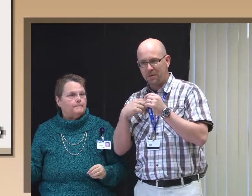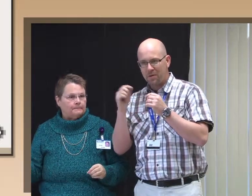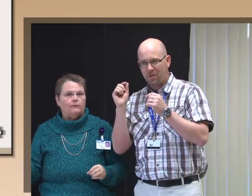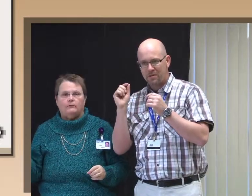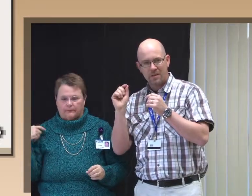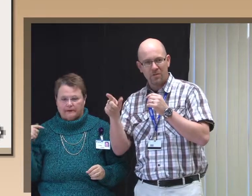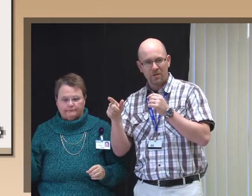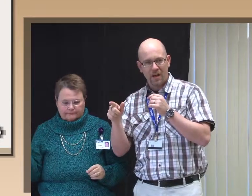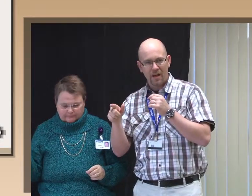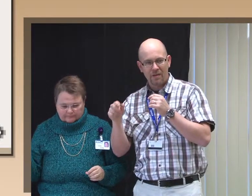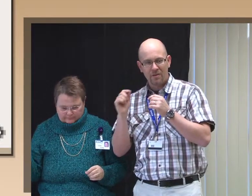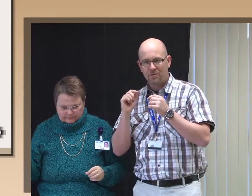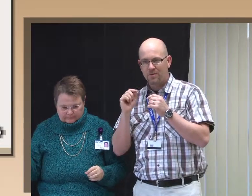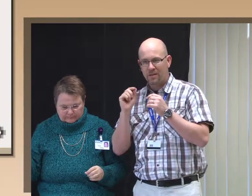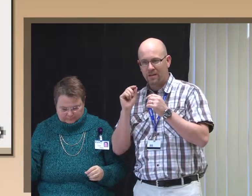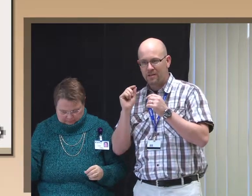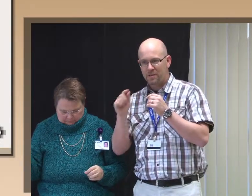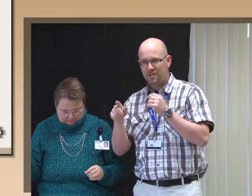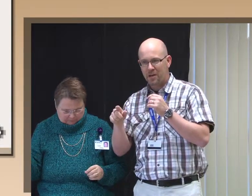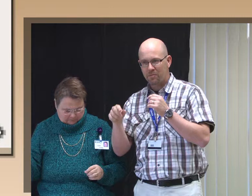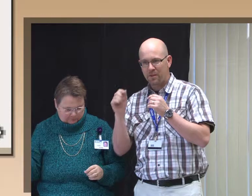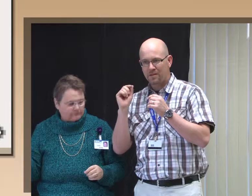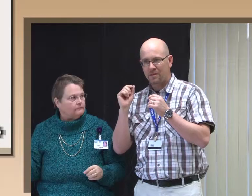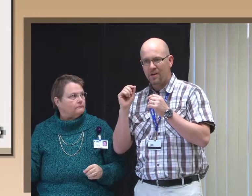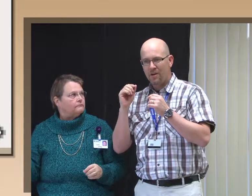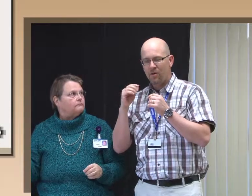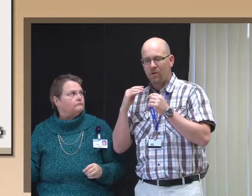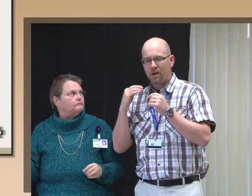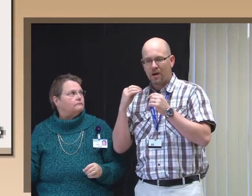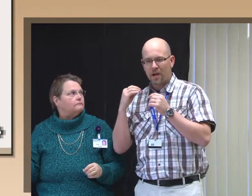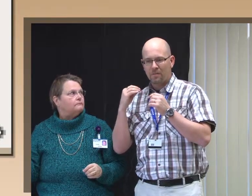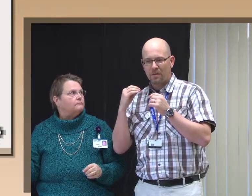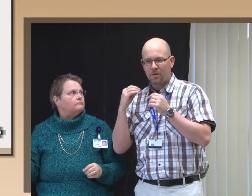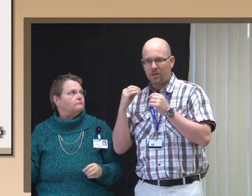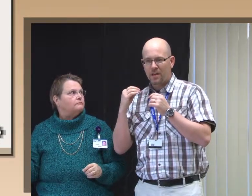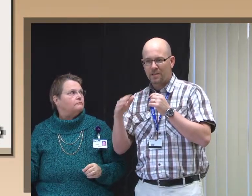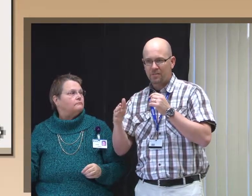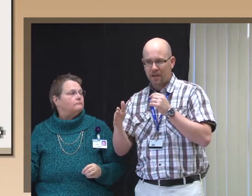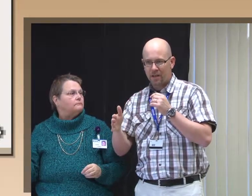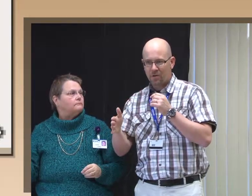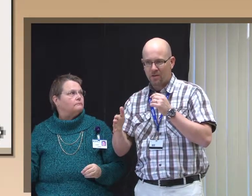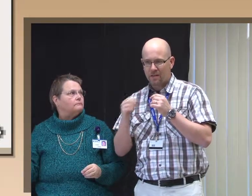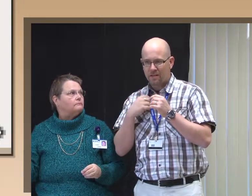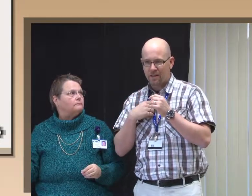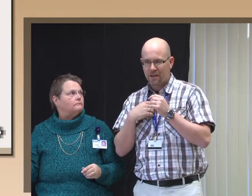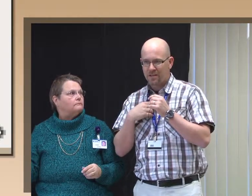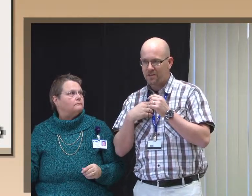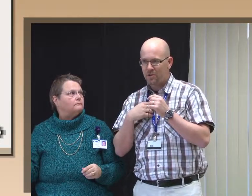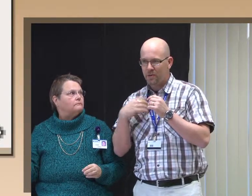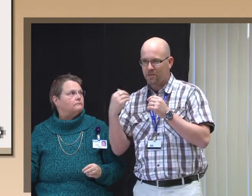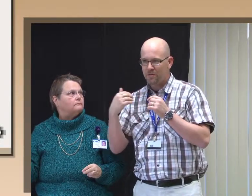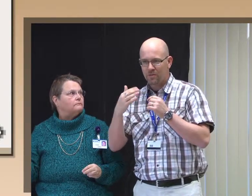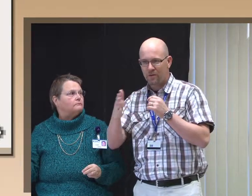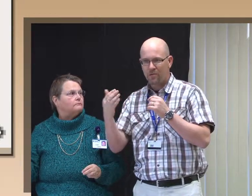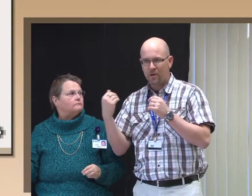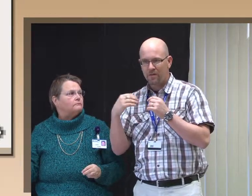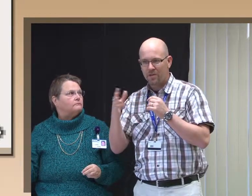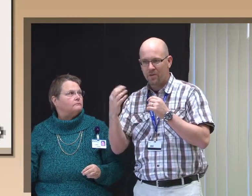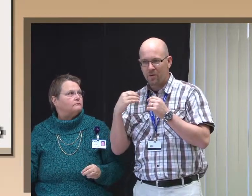me or see Ruth Ann, who's the speech therapist, or, um, or talk to Becky Cortese on ICU because the three of us are the